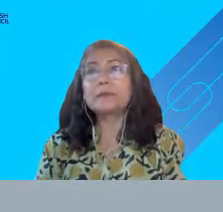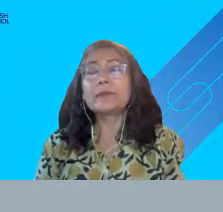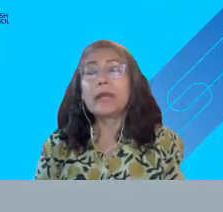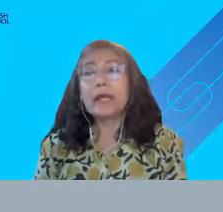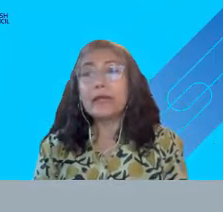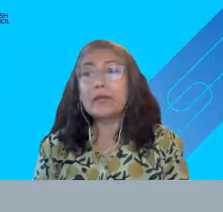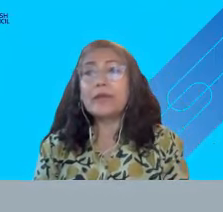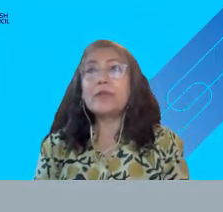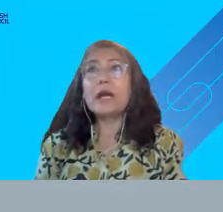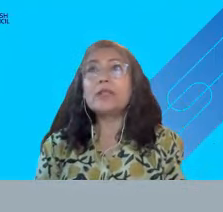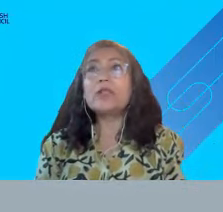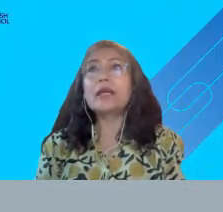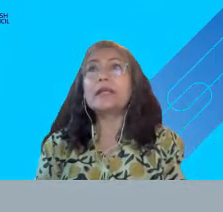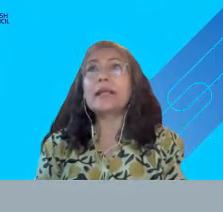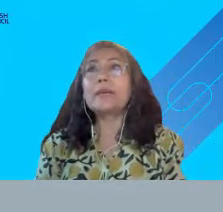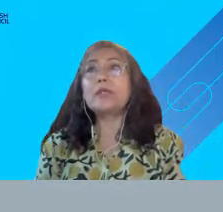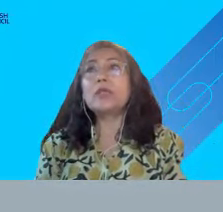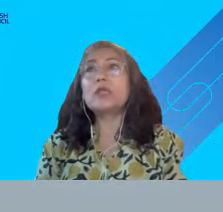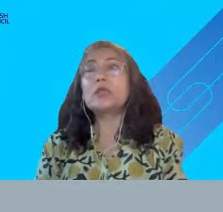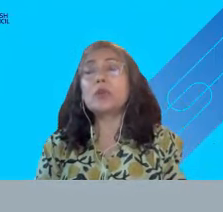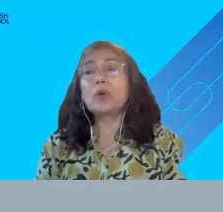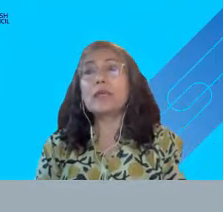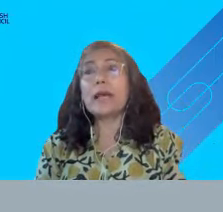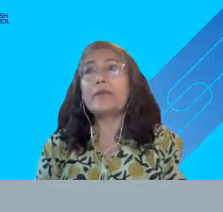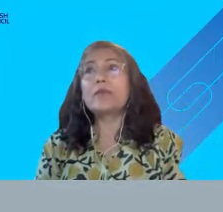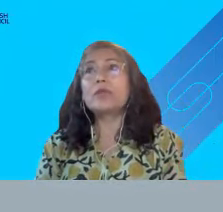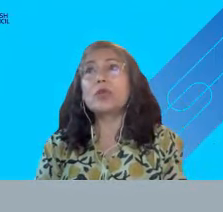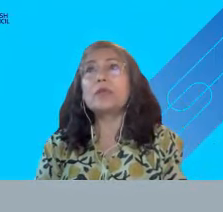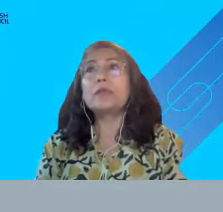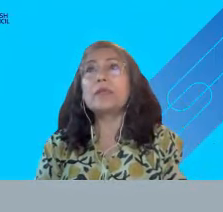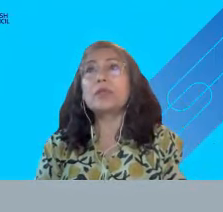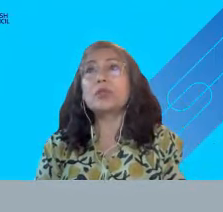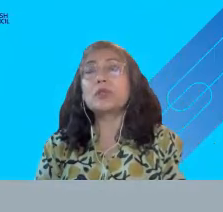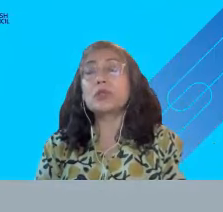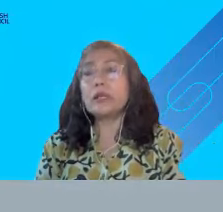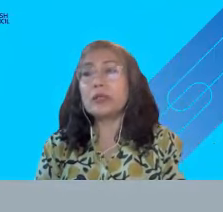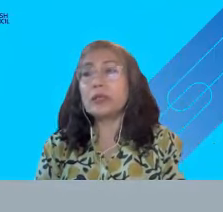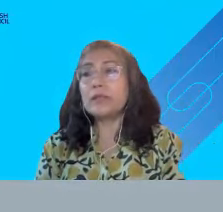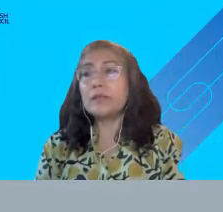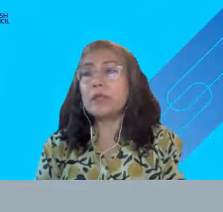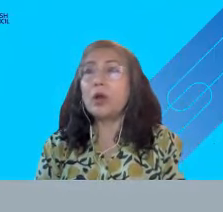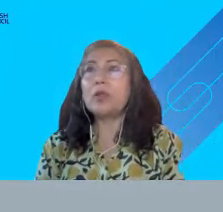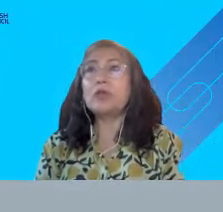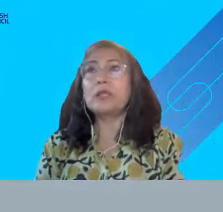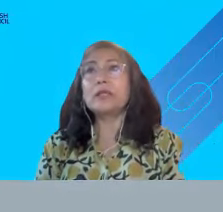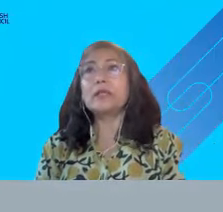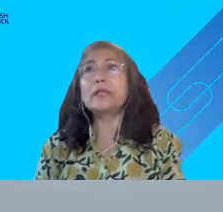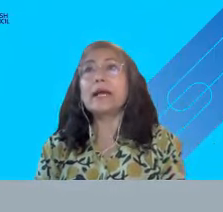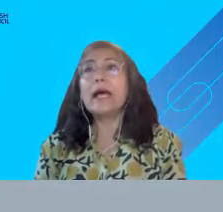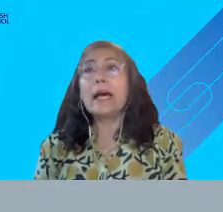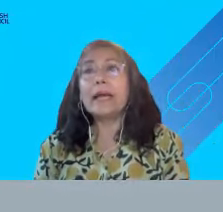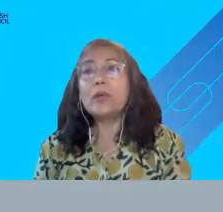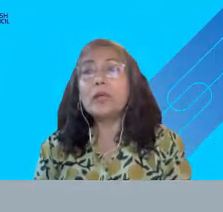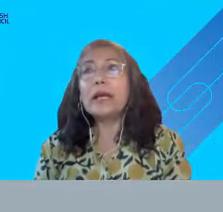vulnerable. If left unchecked, climate change will cause average global temperatures to increase beyond 3